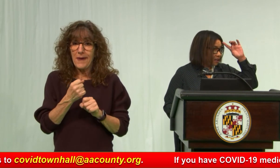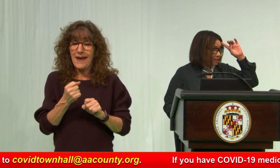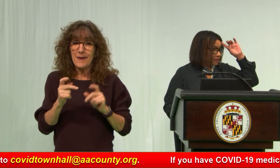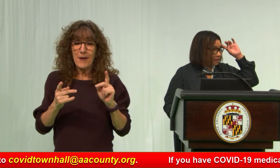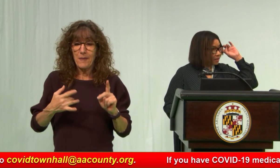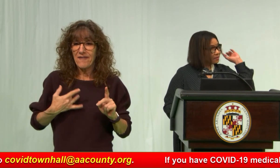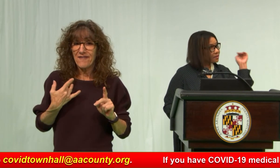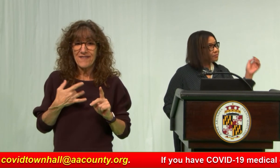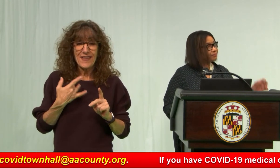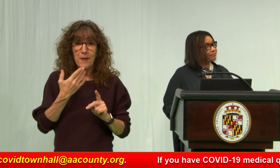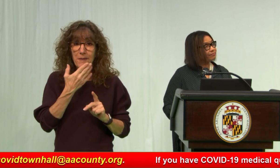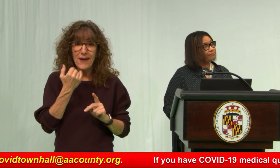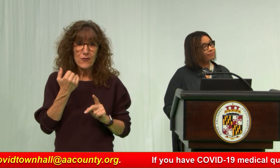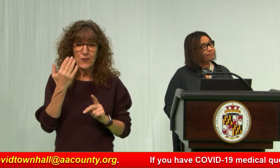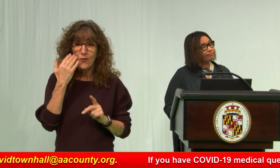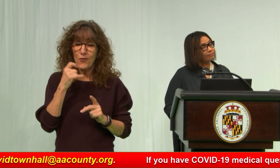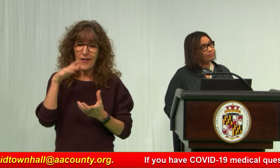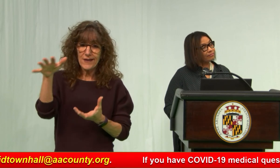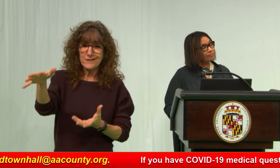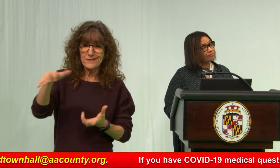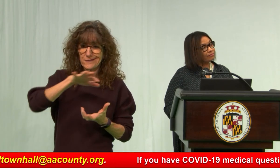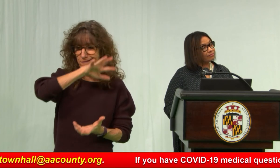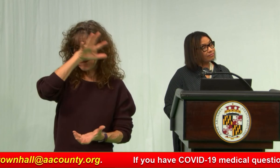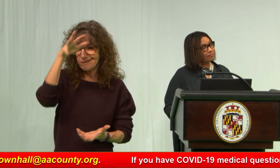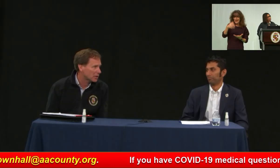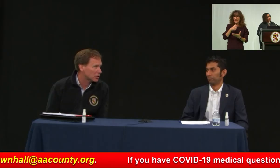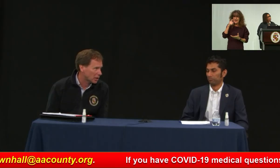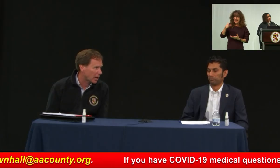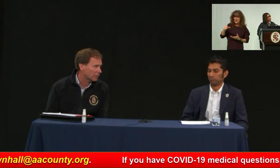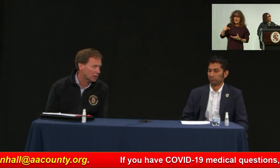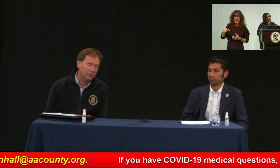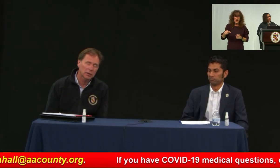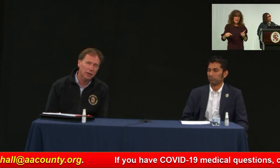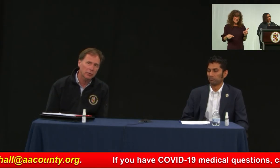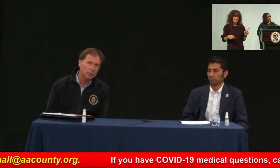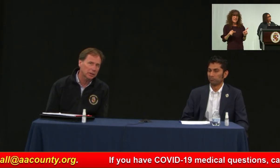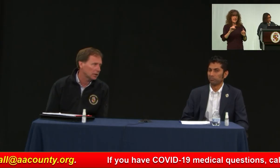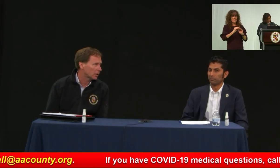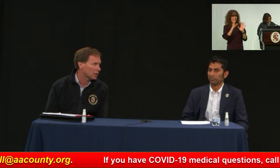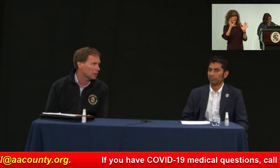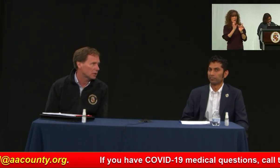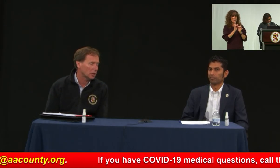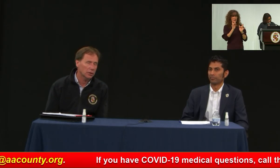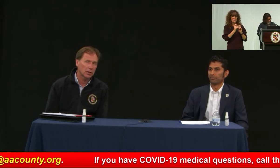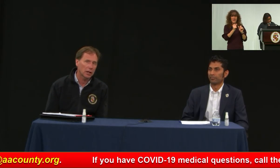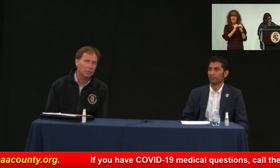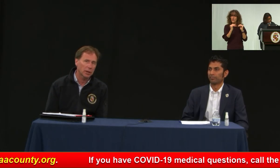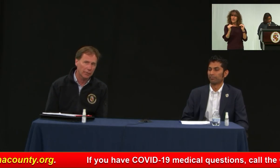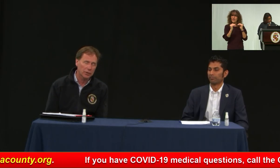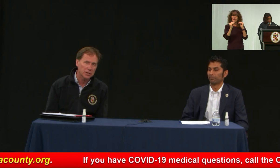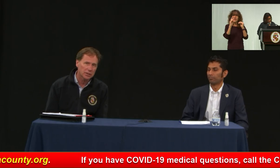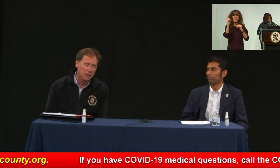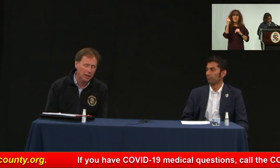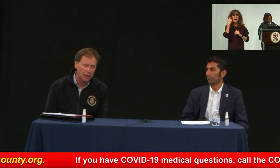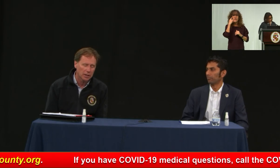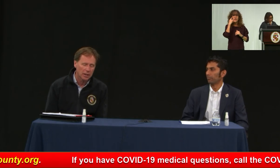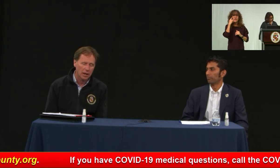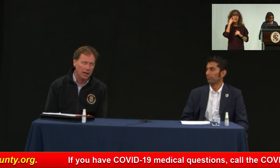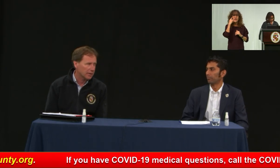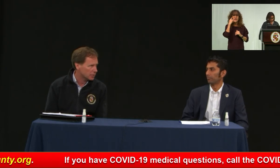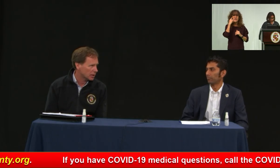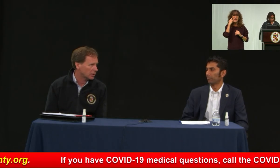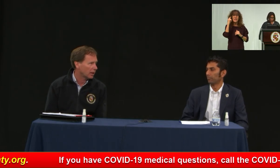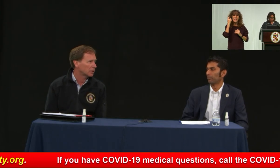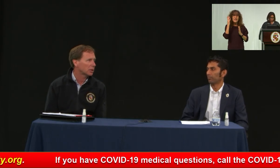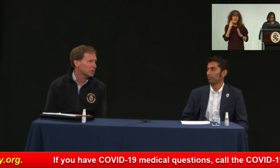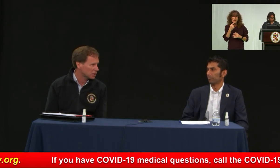really isn't necessary? That's been a clear message at every level of government. The governor has said that.